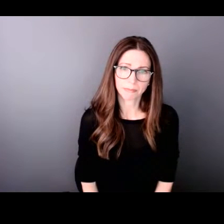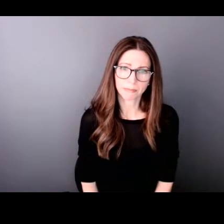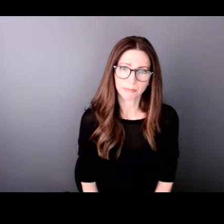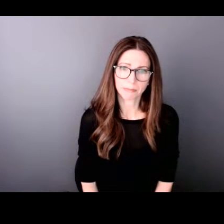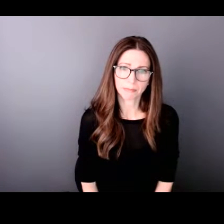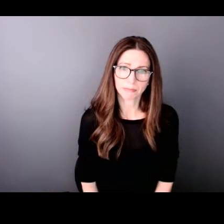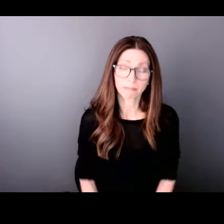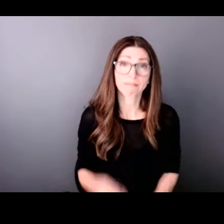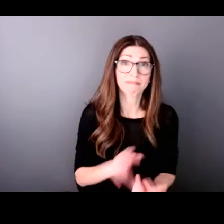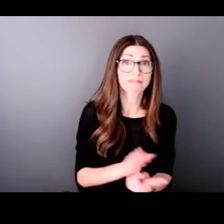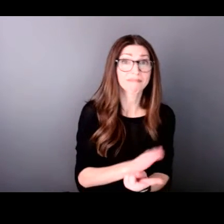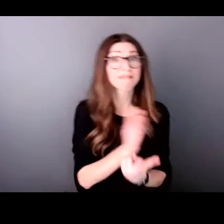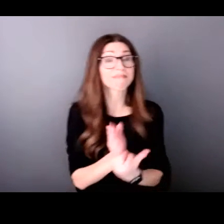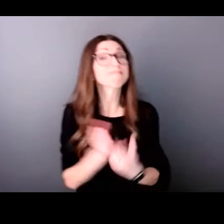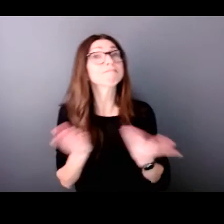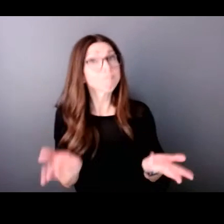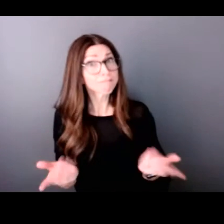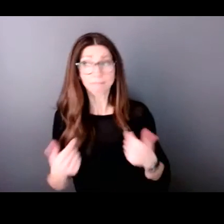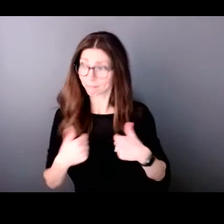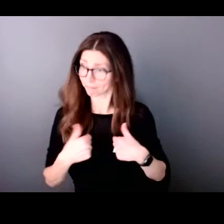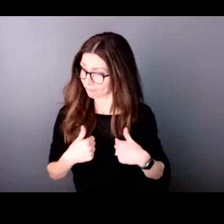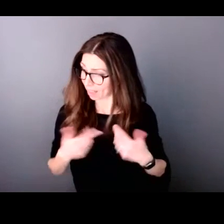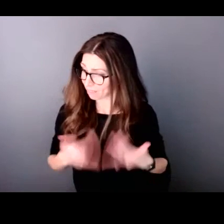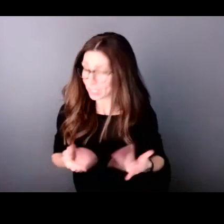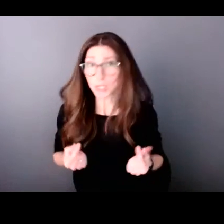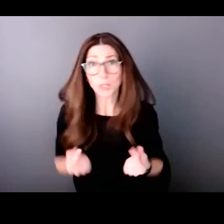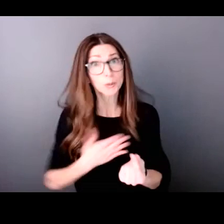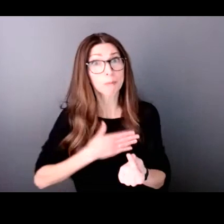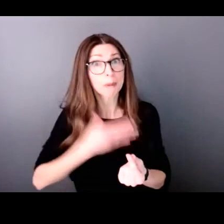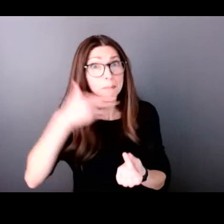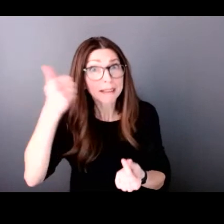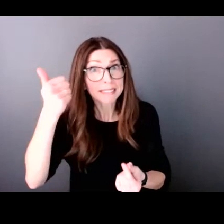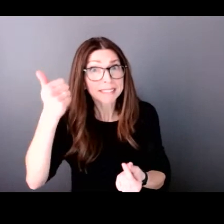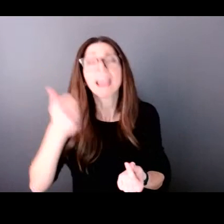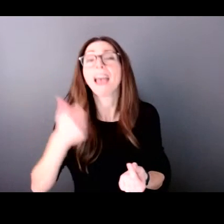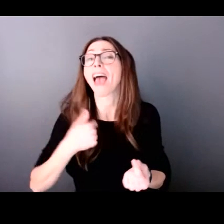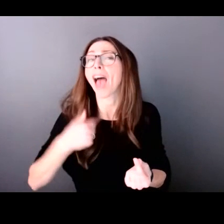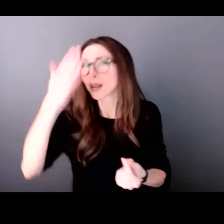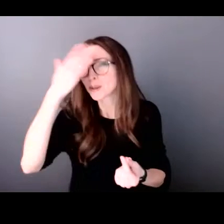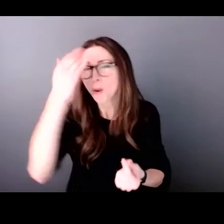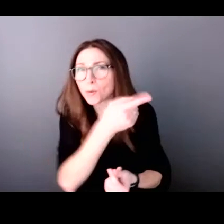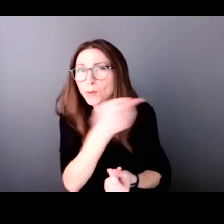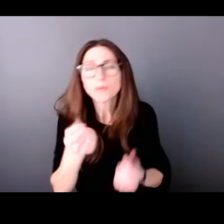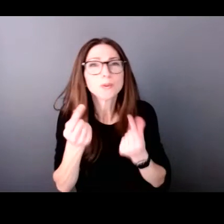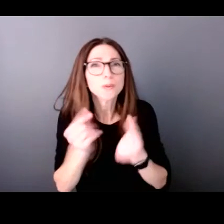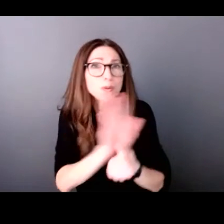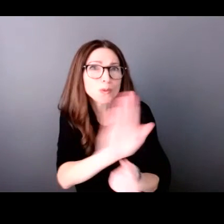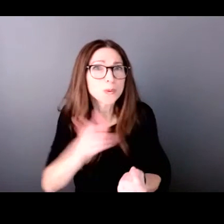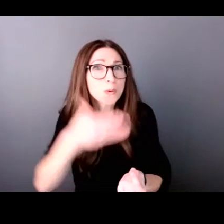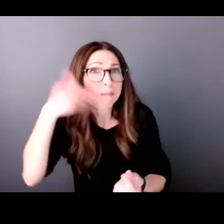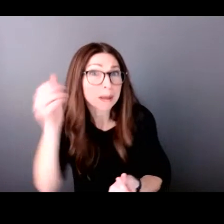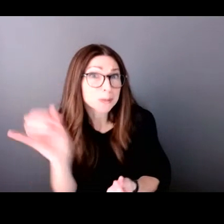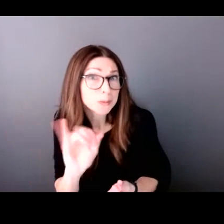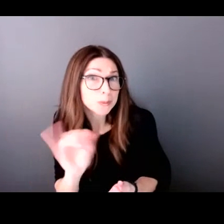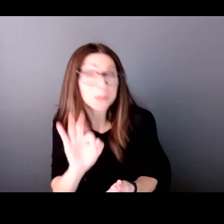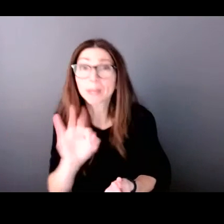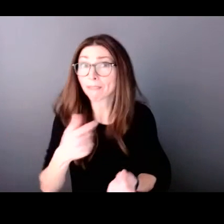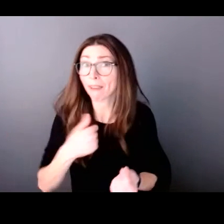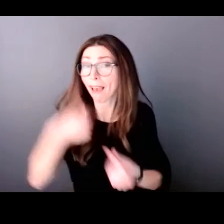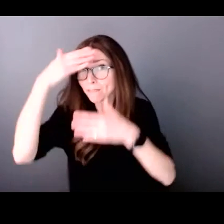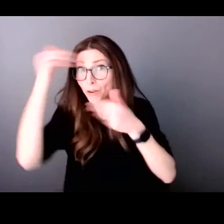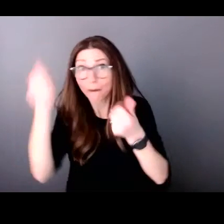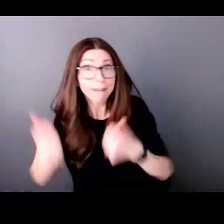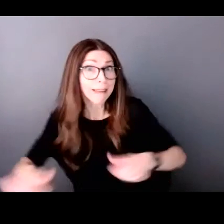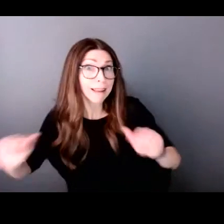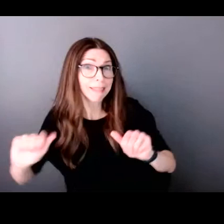done my best, I've done how I know how, and I invite you to fix up for yourselves anything that I may have forgotten by calling that to your